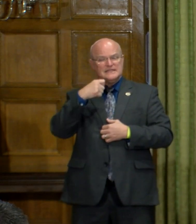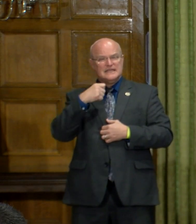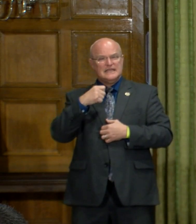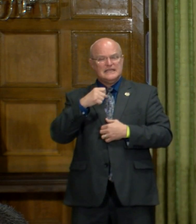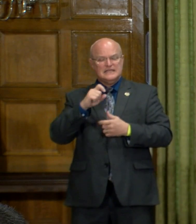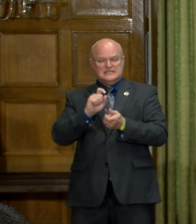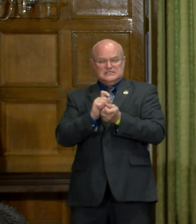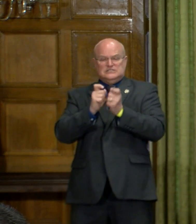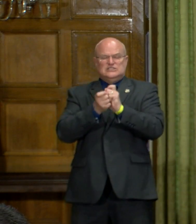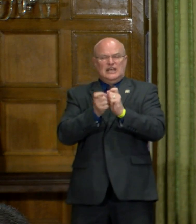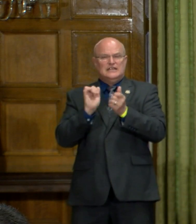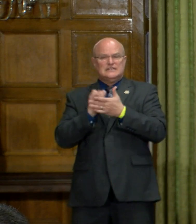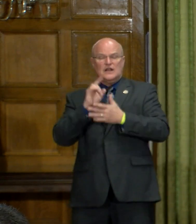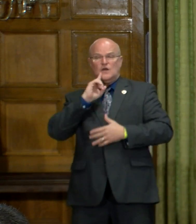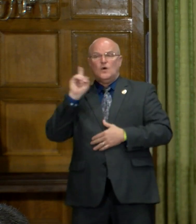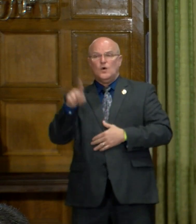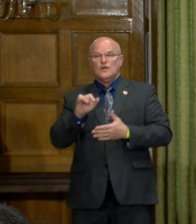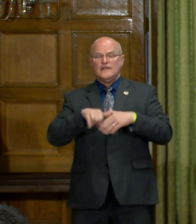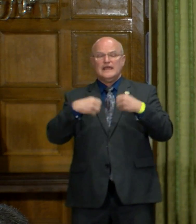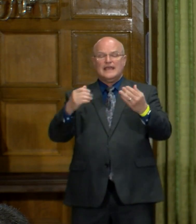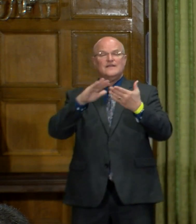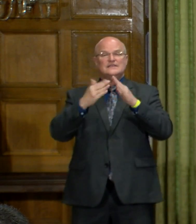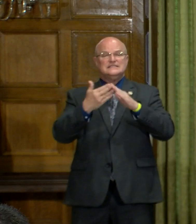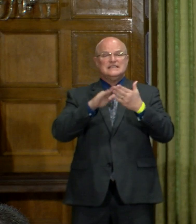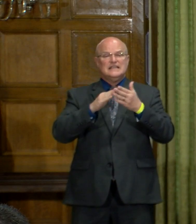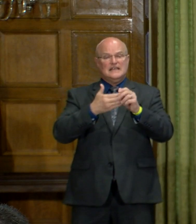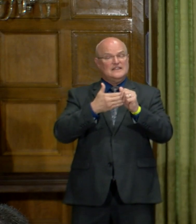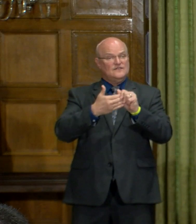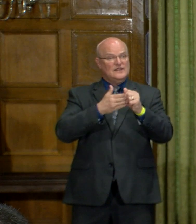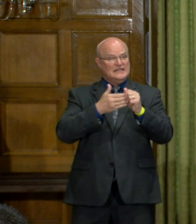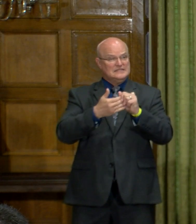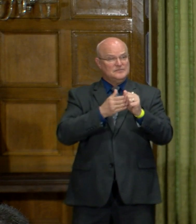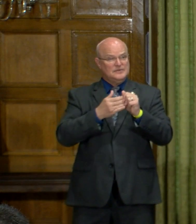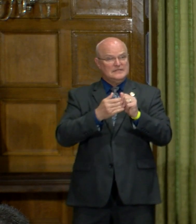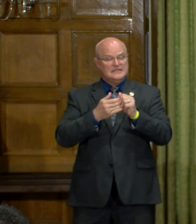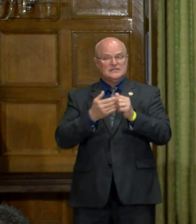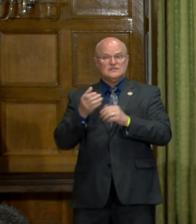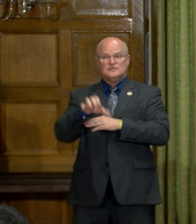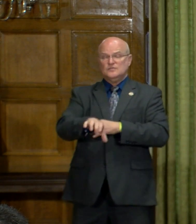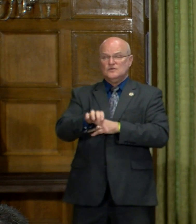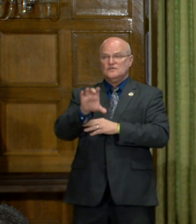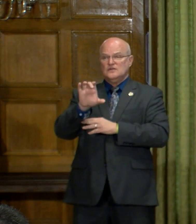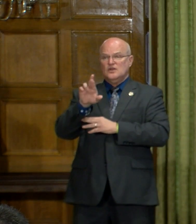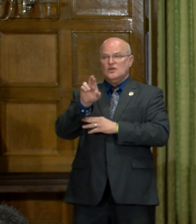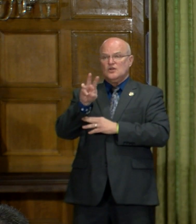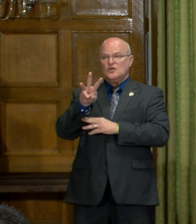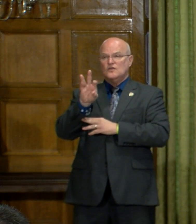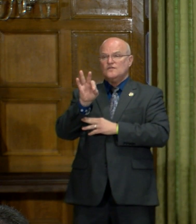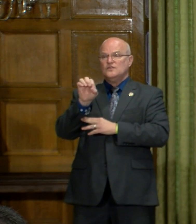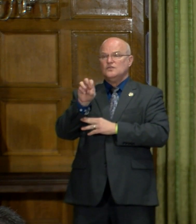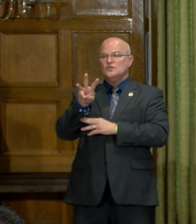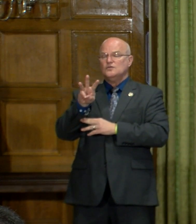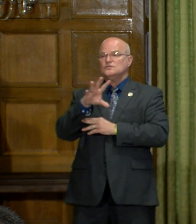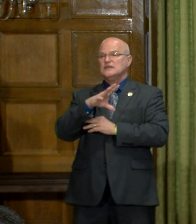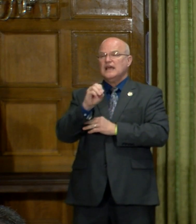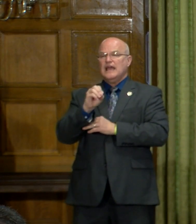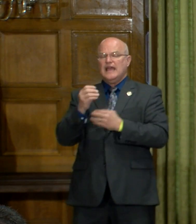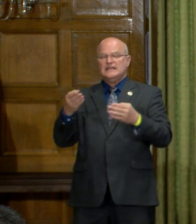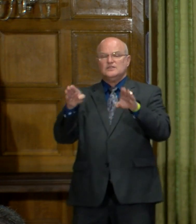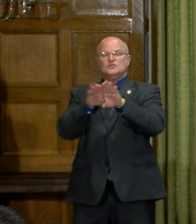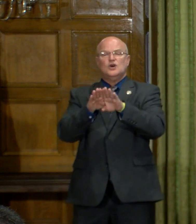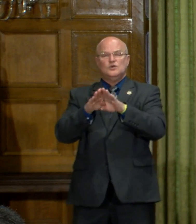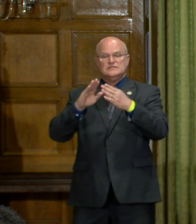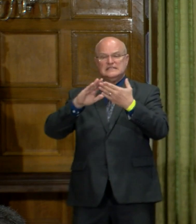our executive order that gave cities the flexibility in imposing curfews and closing city